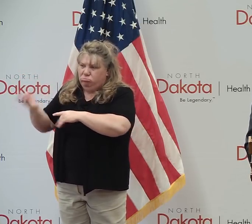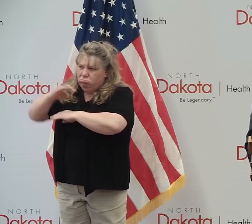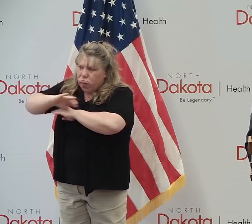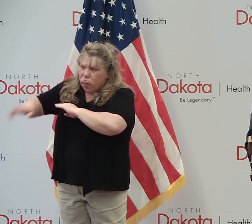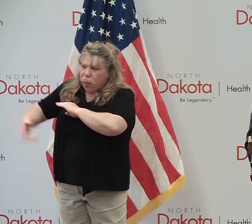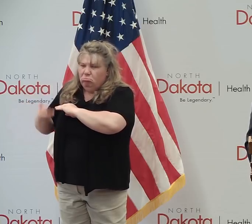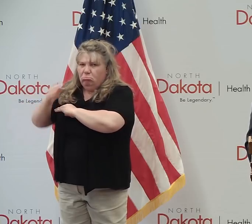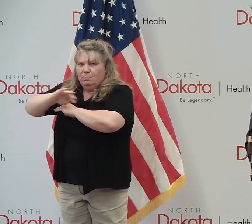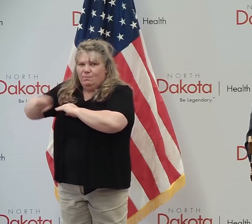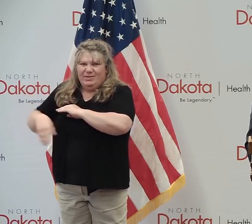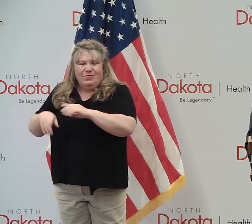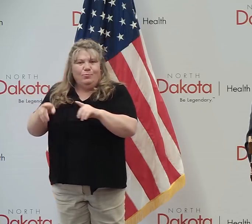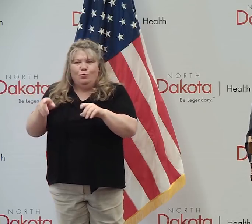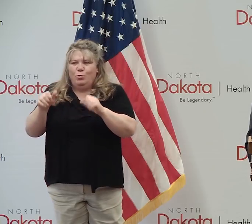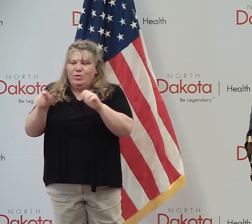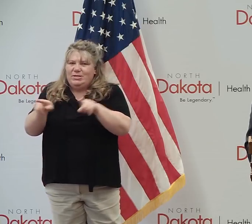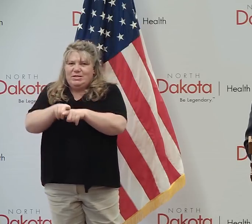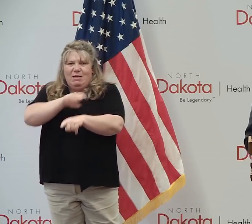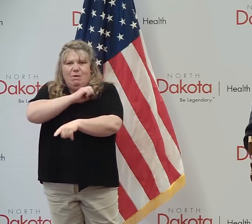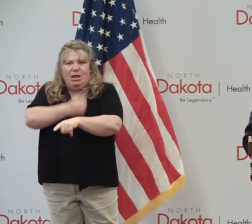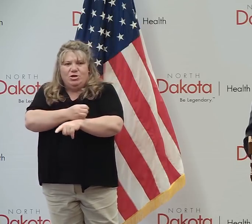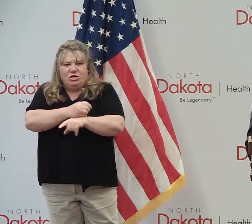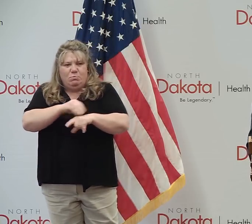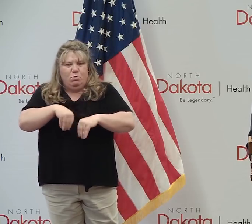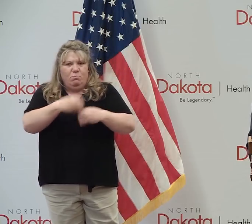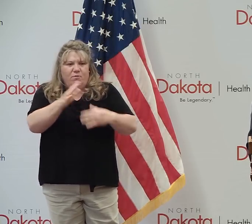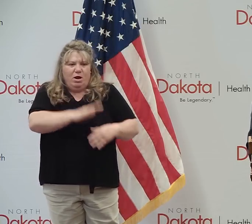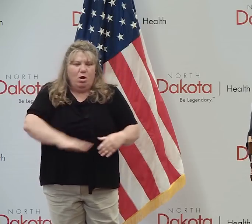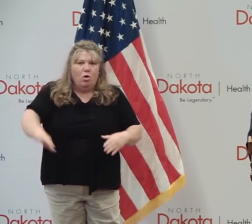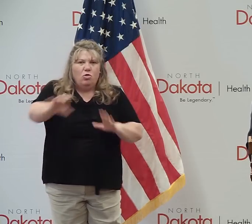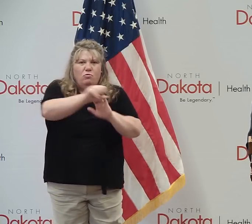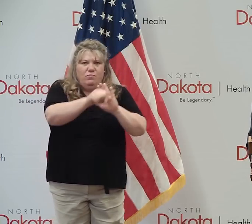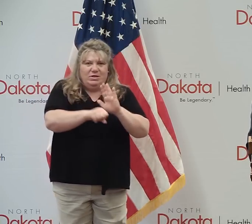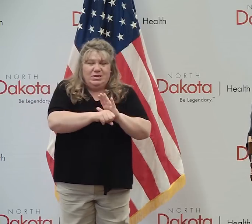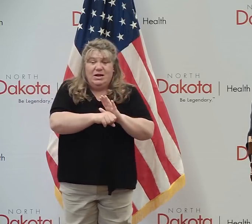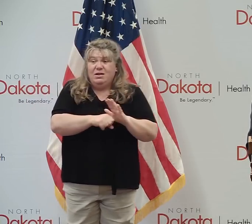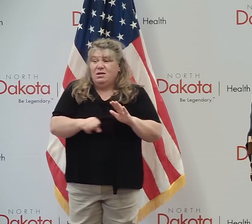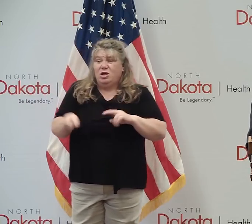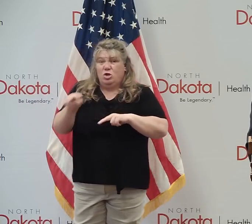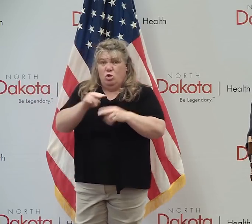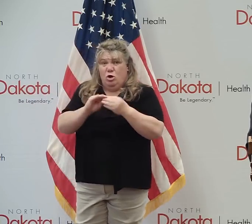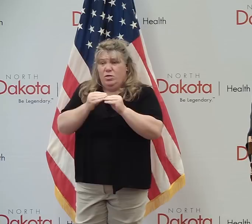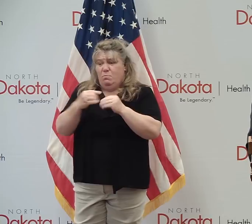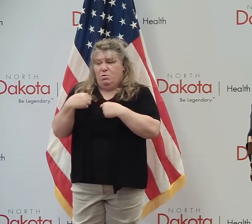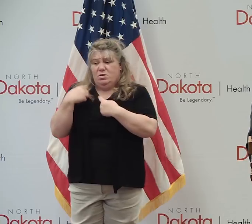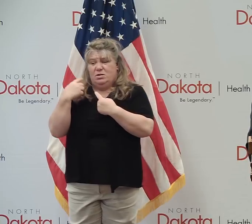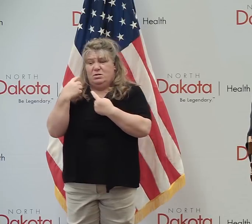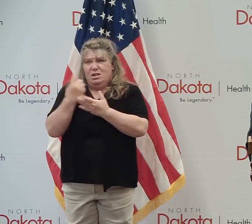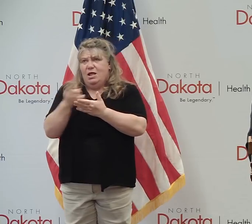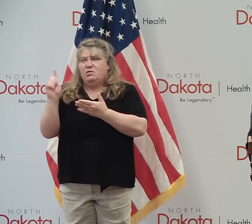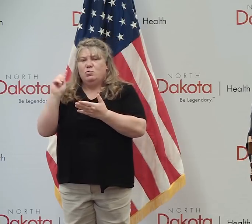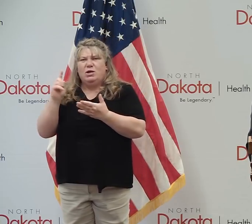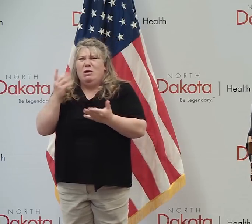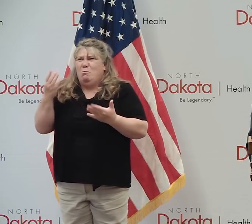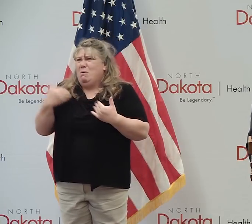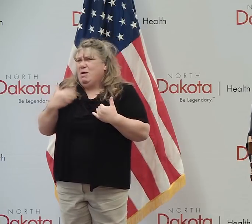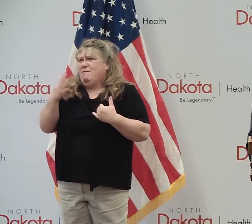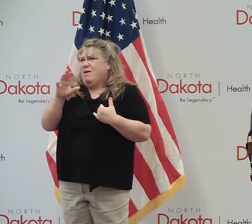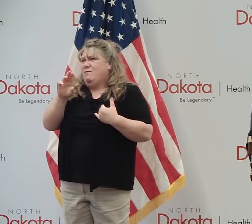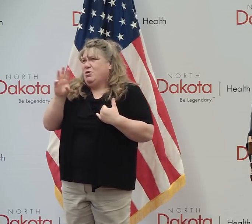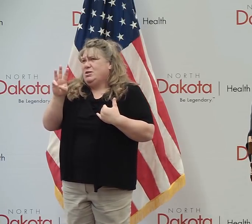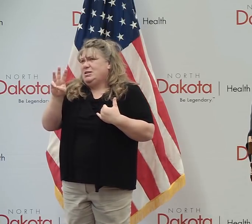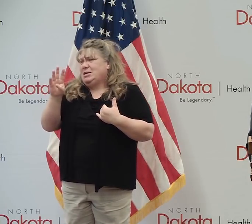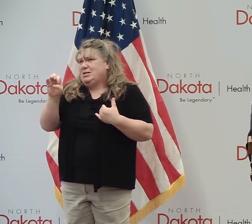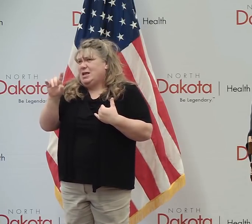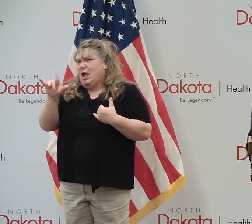across the state. And if we can do that and then continue to have, you look at the numbers last week, we might only have 5 or 6 counties out